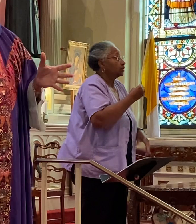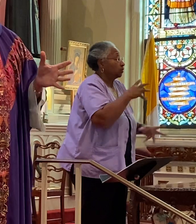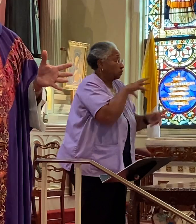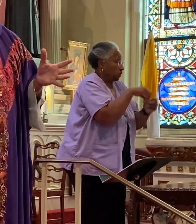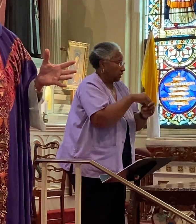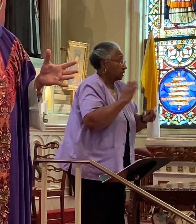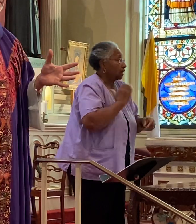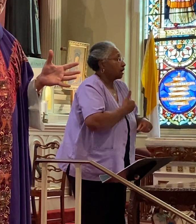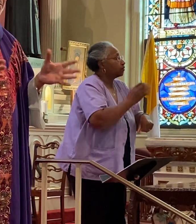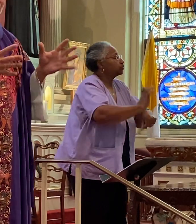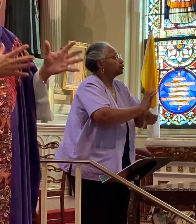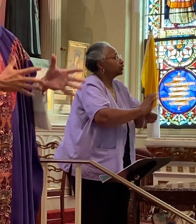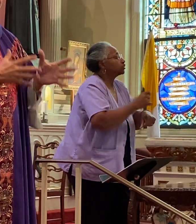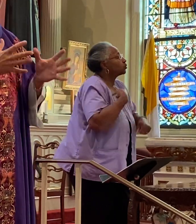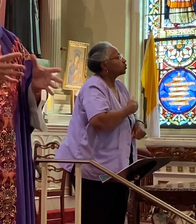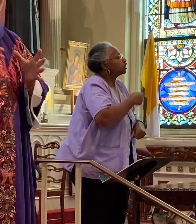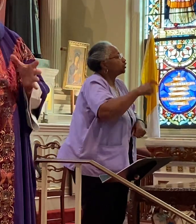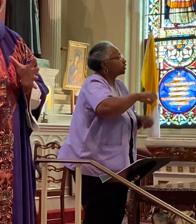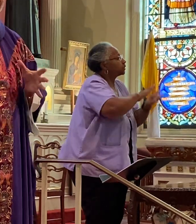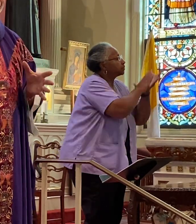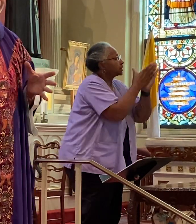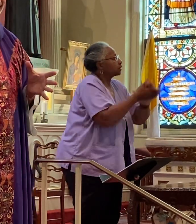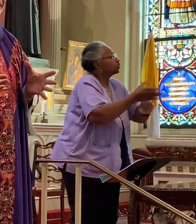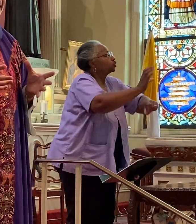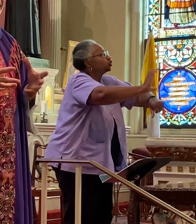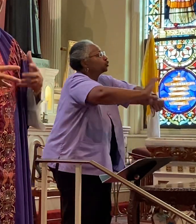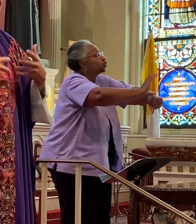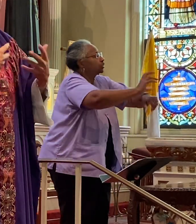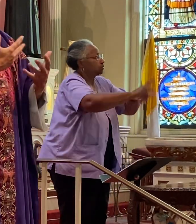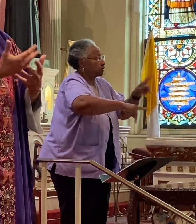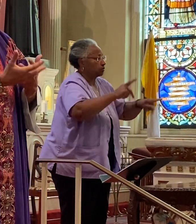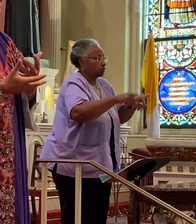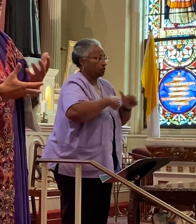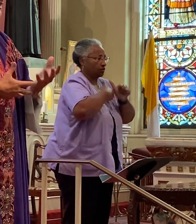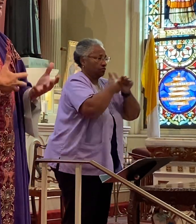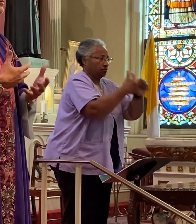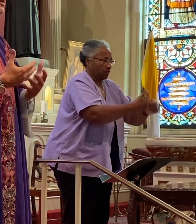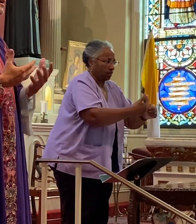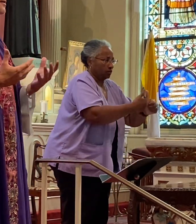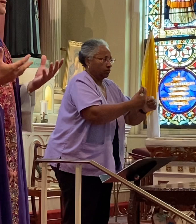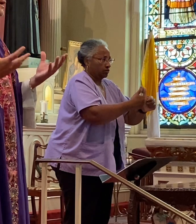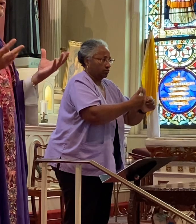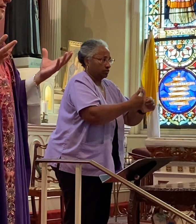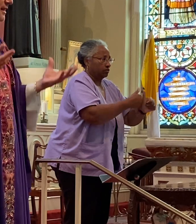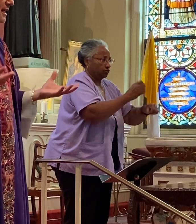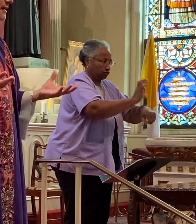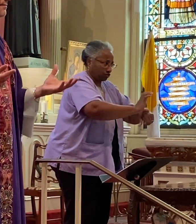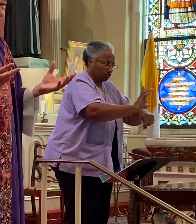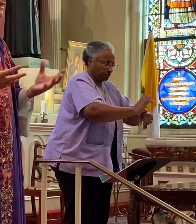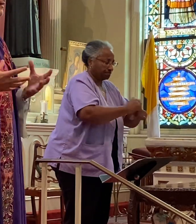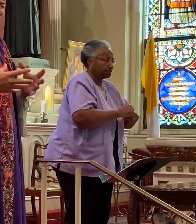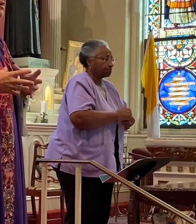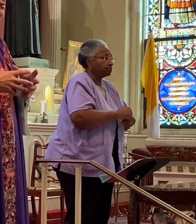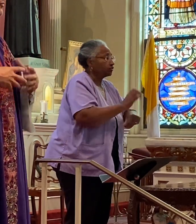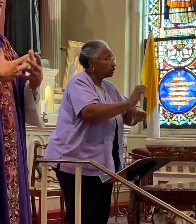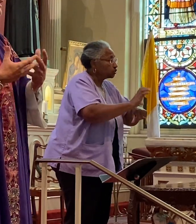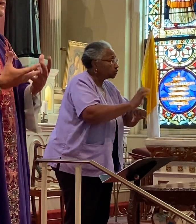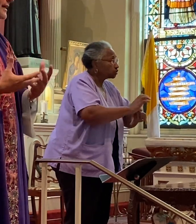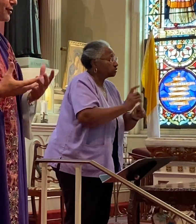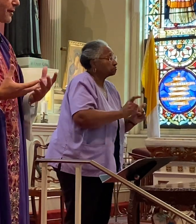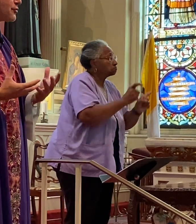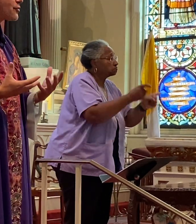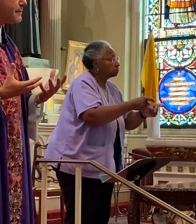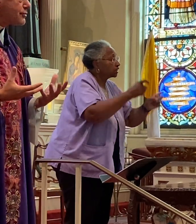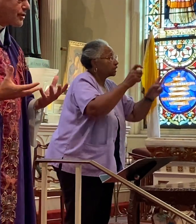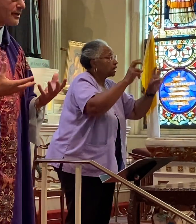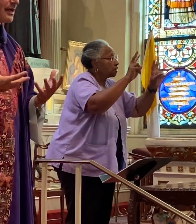be liturgical people. We follow the liturgy. The liturgy gives us a theme, gives us